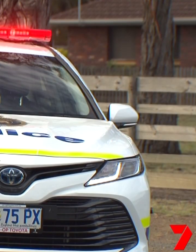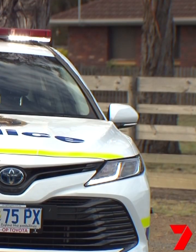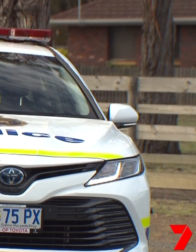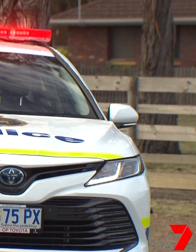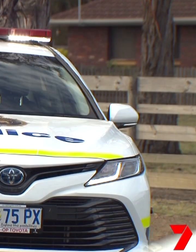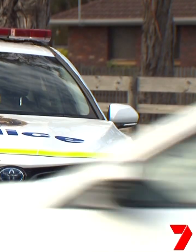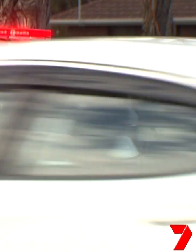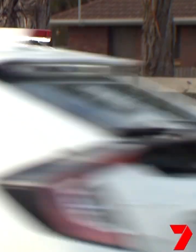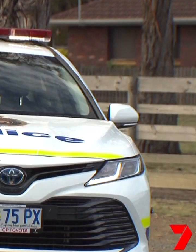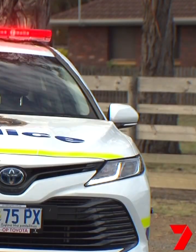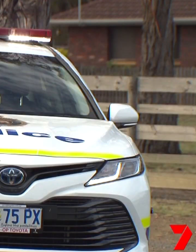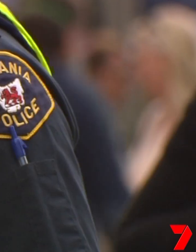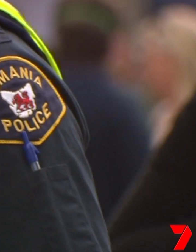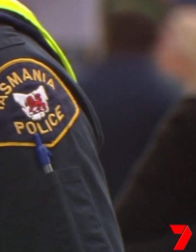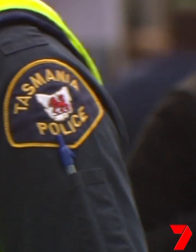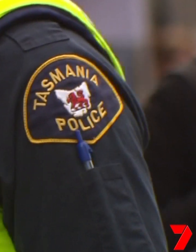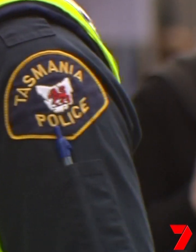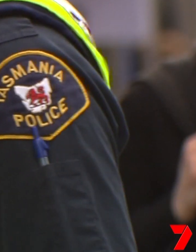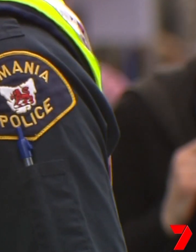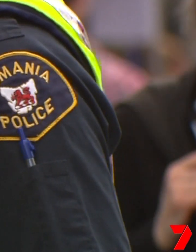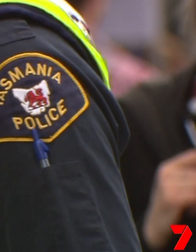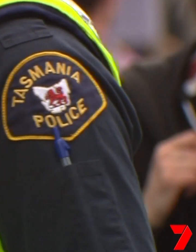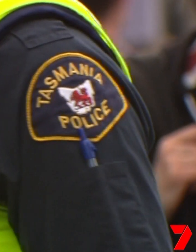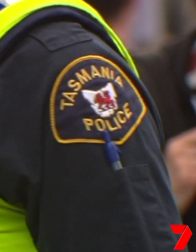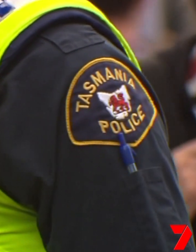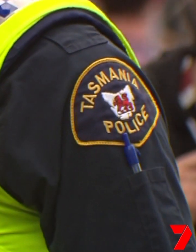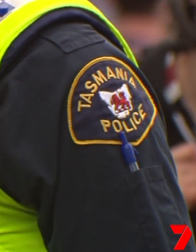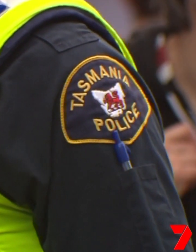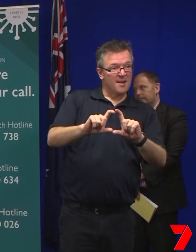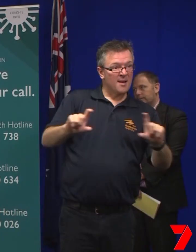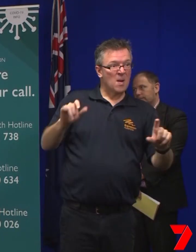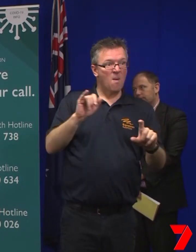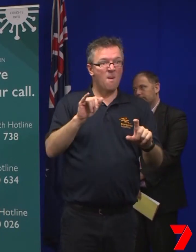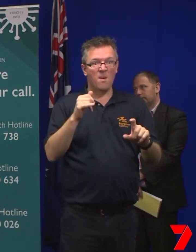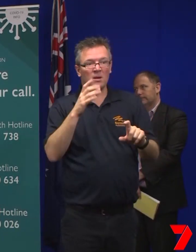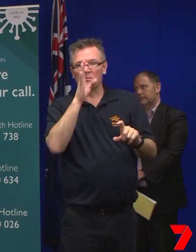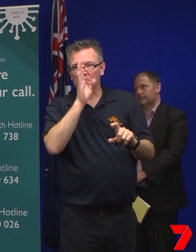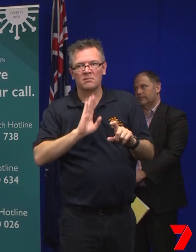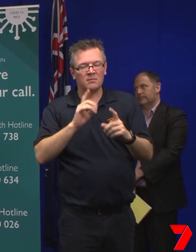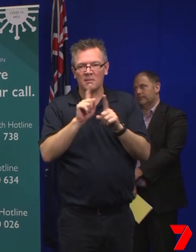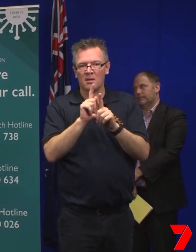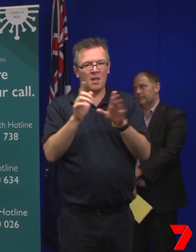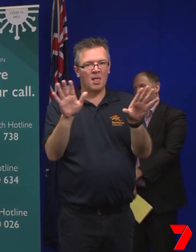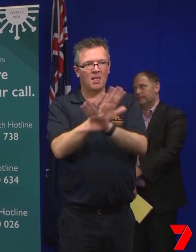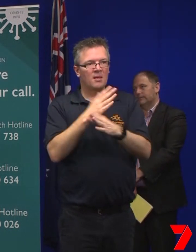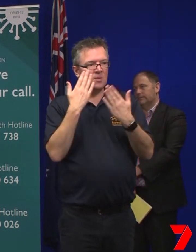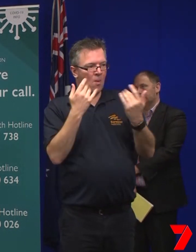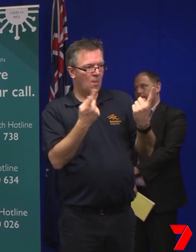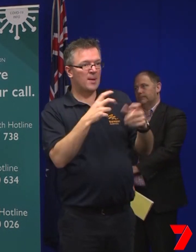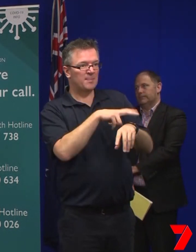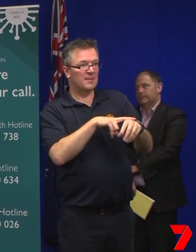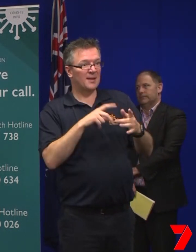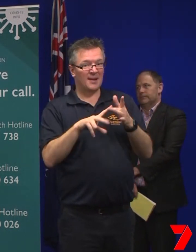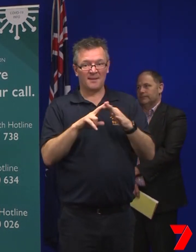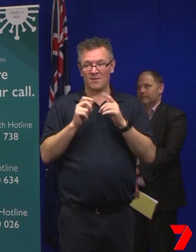hotspots, stopping the spread of coronavirus between the regions. What a terrible situation to be in, to actually hide in your shack to make sure that you're